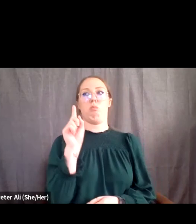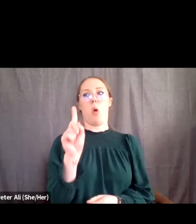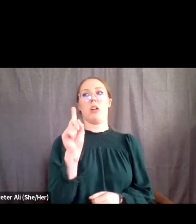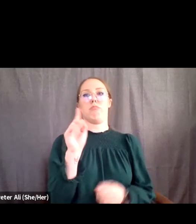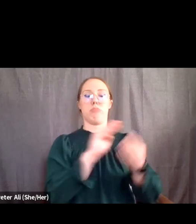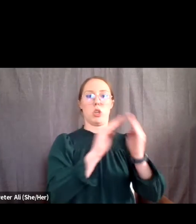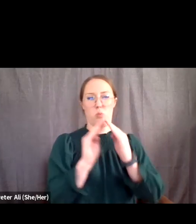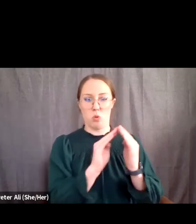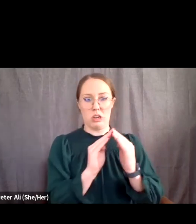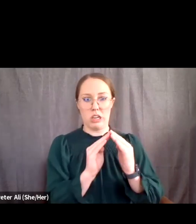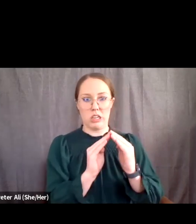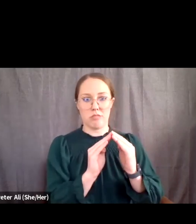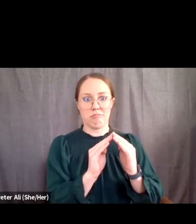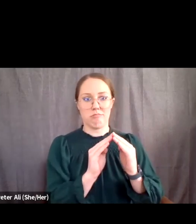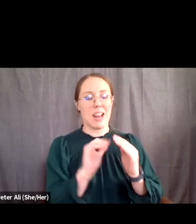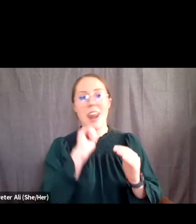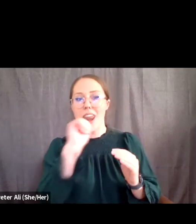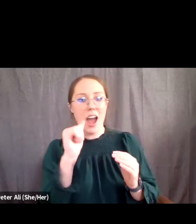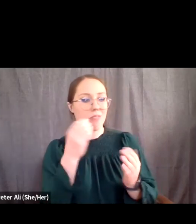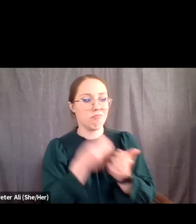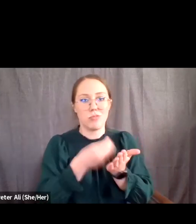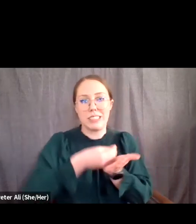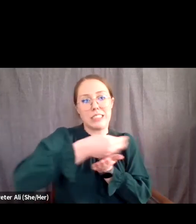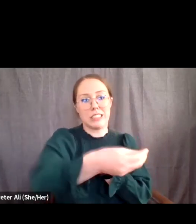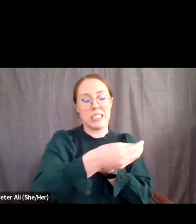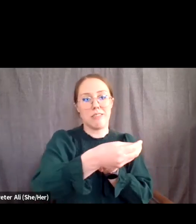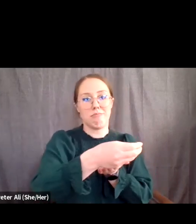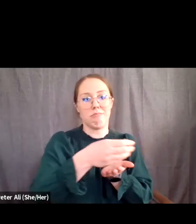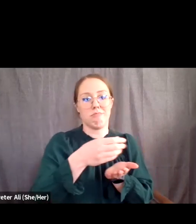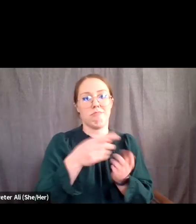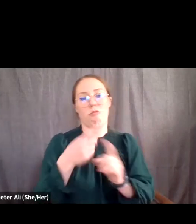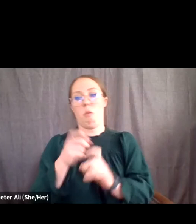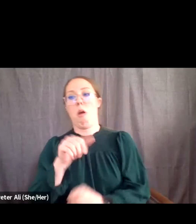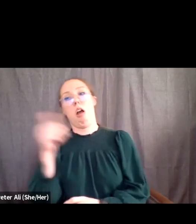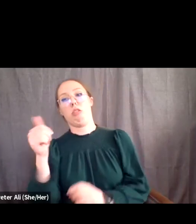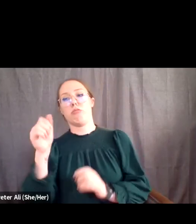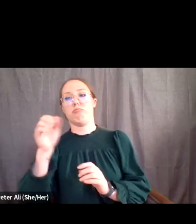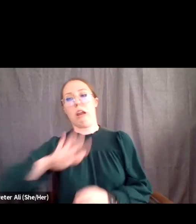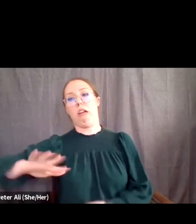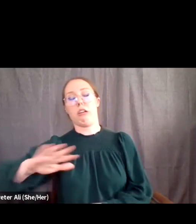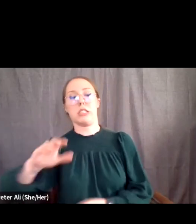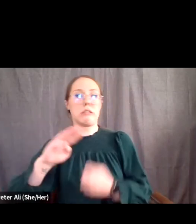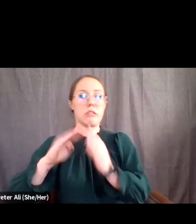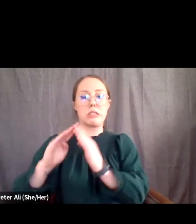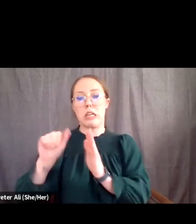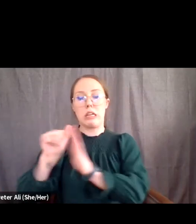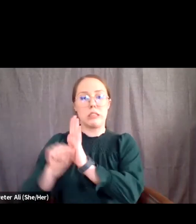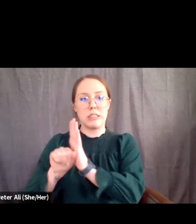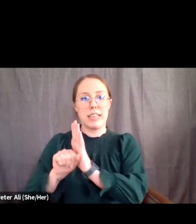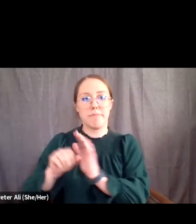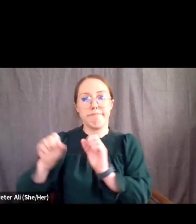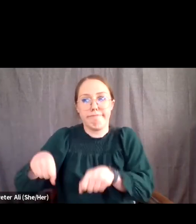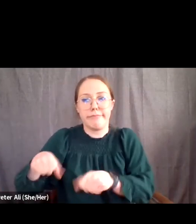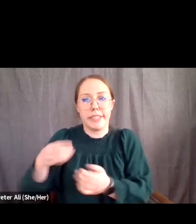one community did not receive that other parts of the city and the state did. So what does the journey towards true